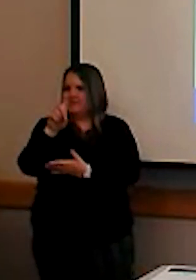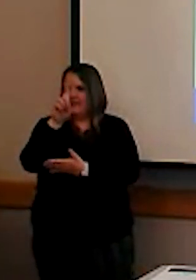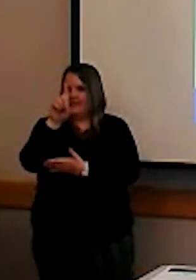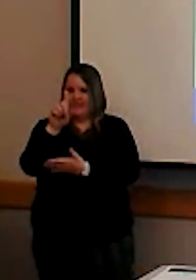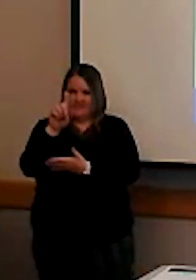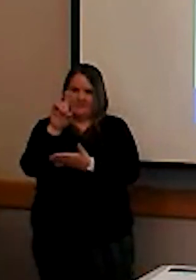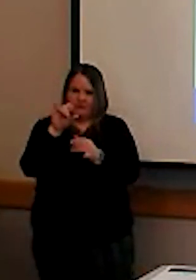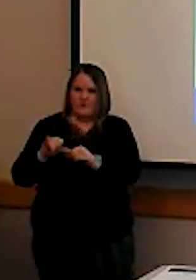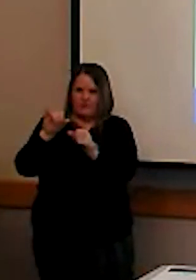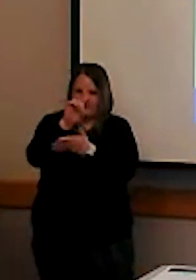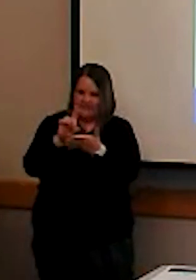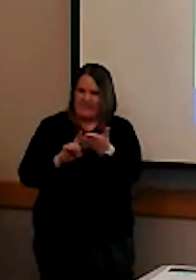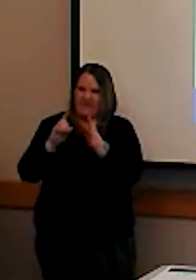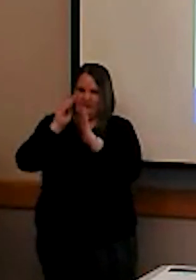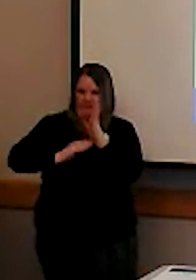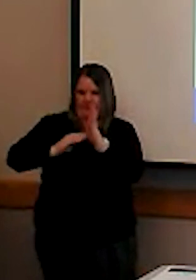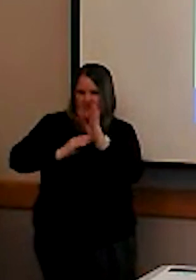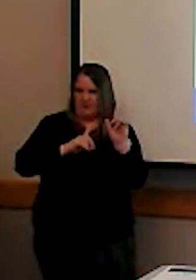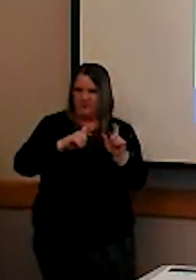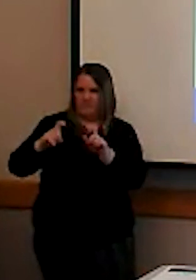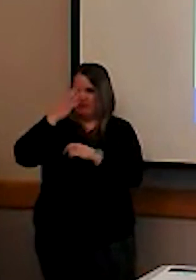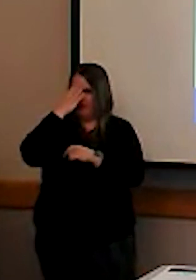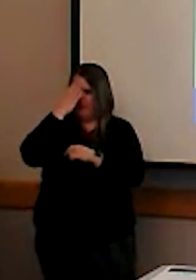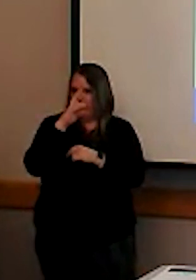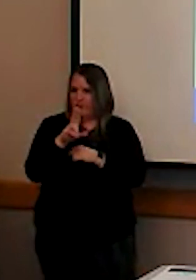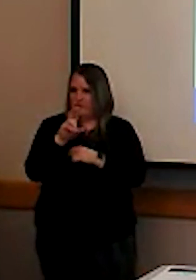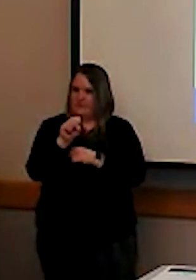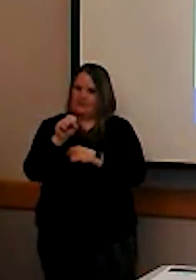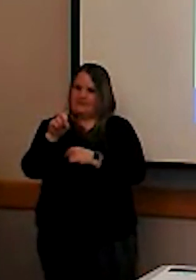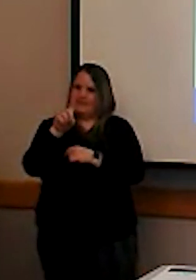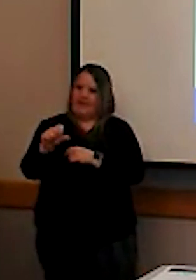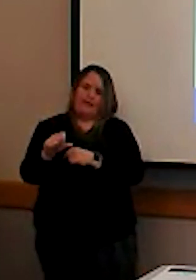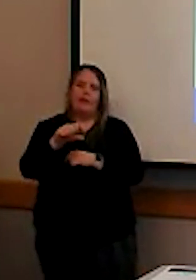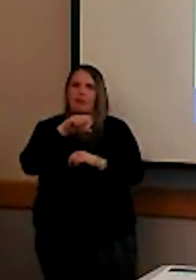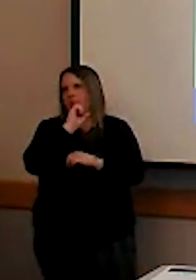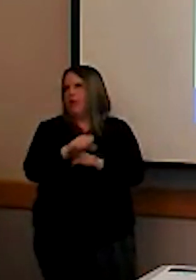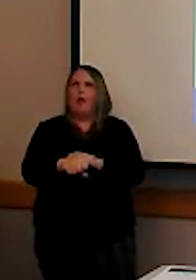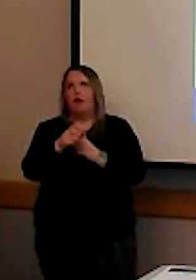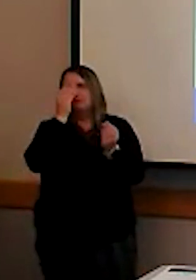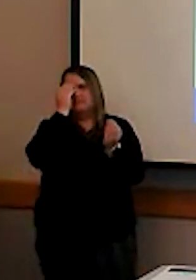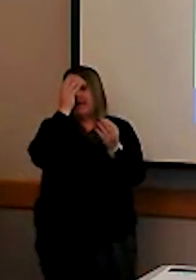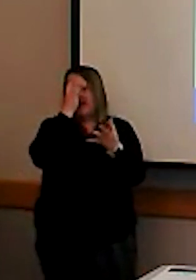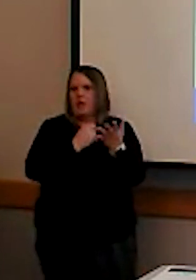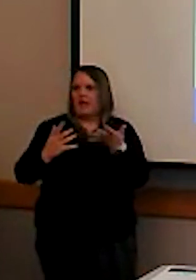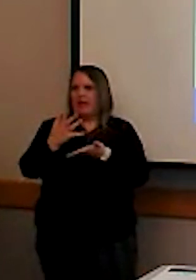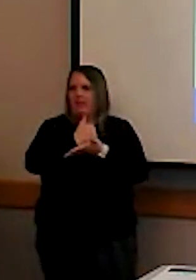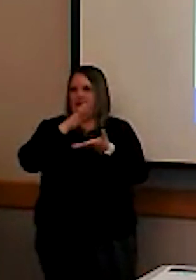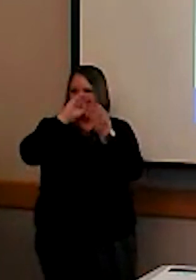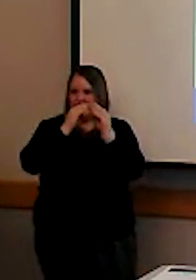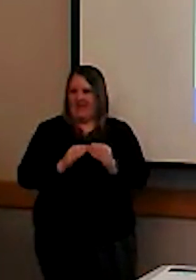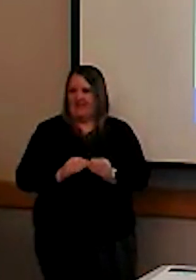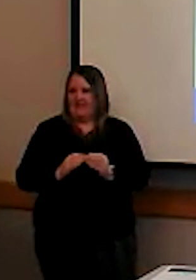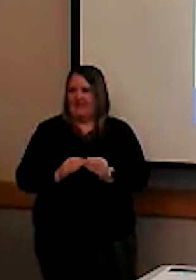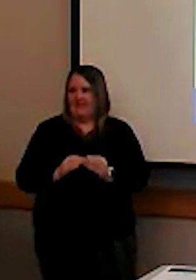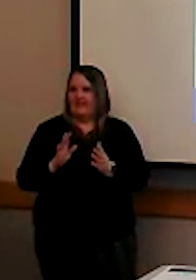this pilot program to fill out a survey because we know the USDA loves data, right? And we have to collect all the data.